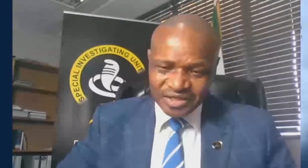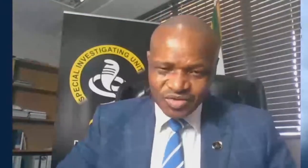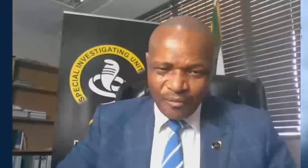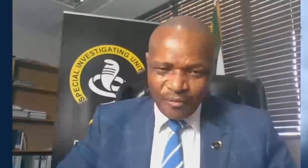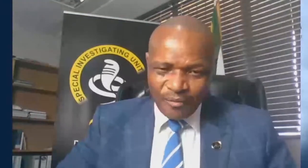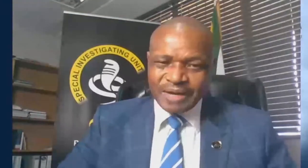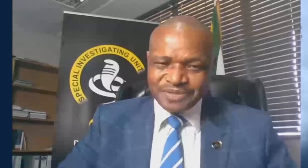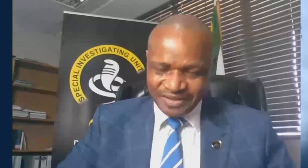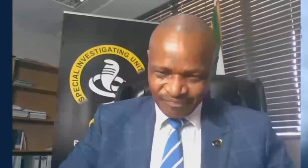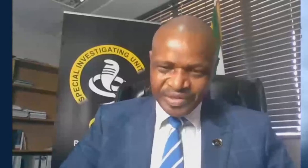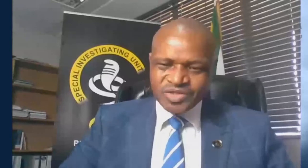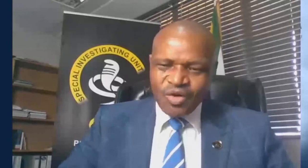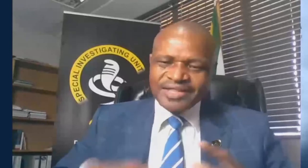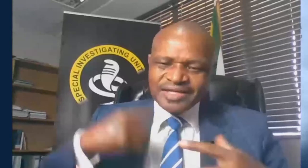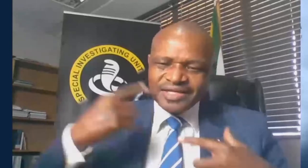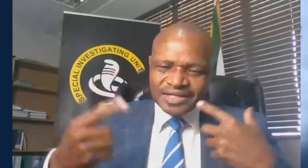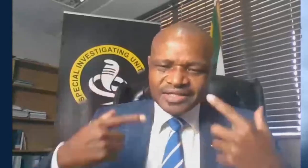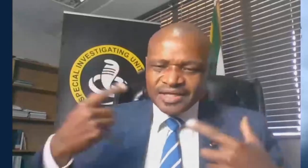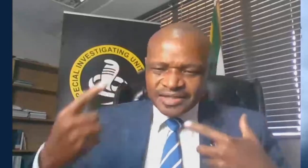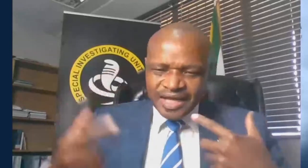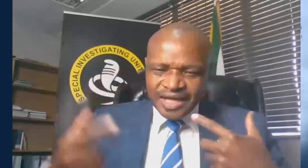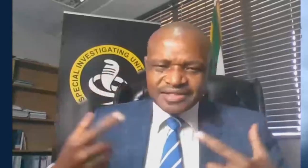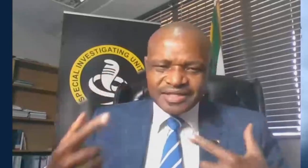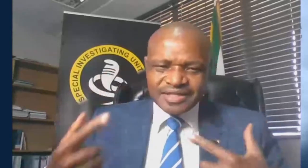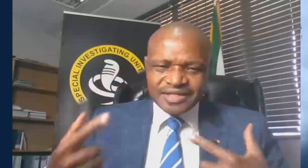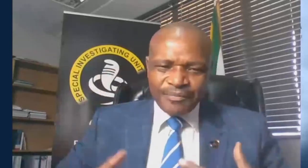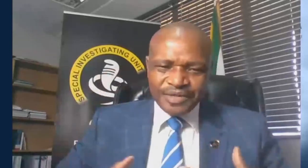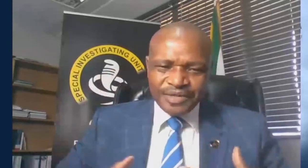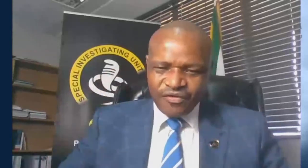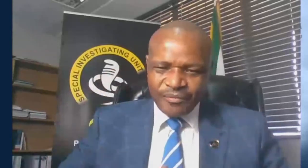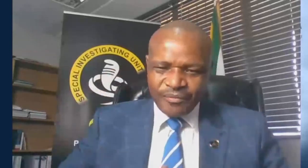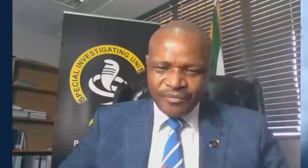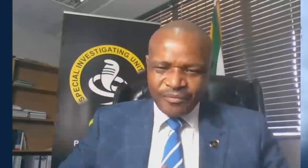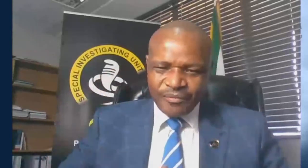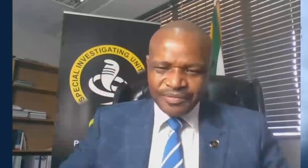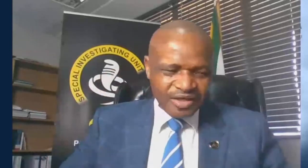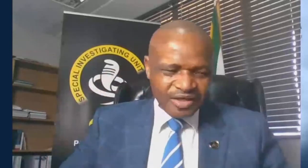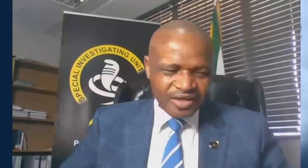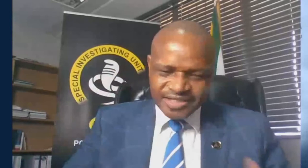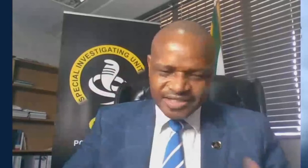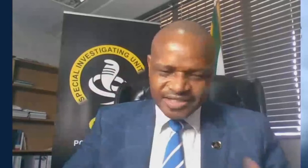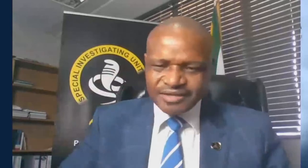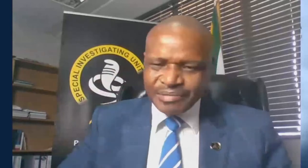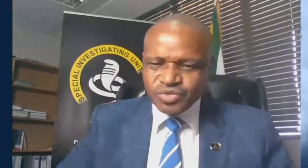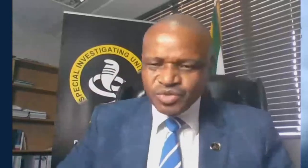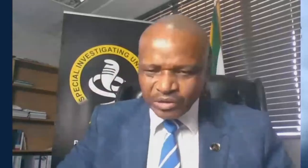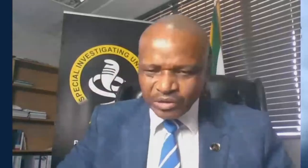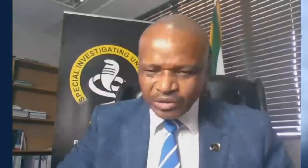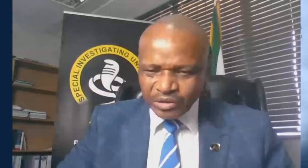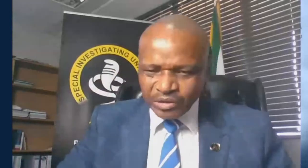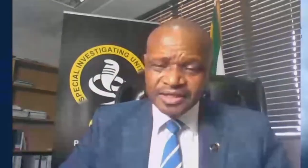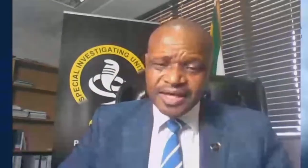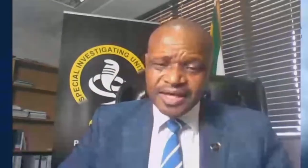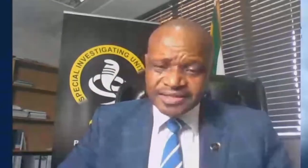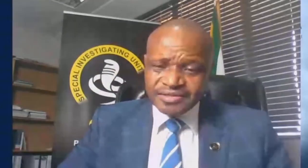commit corruption. So I think that really, for me, and I said that to my colleagues